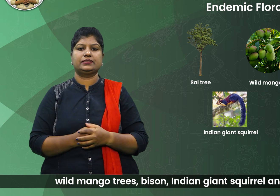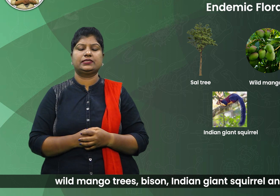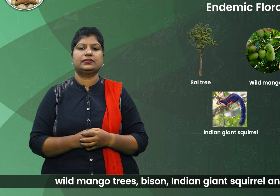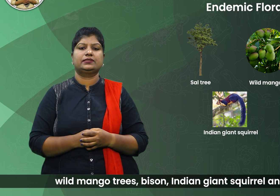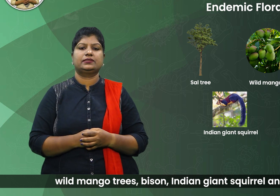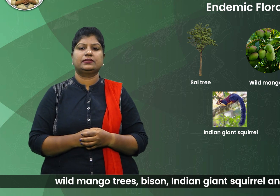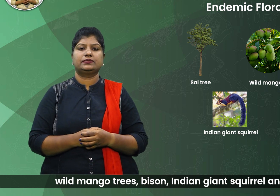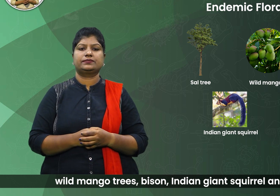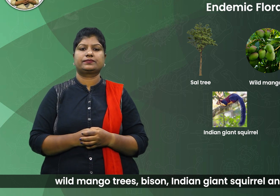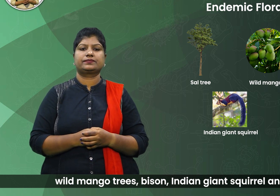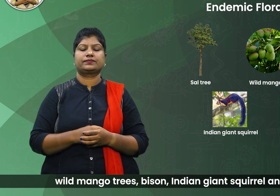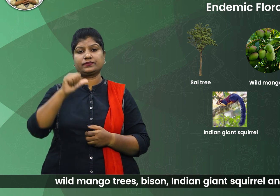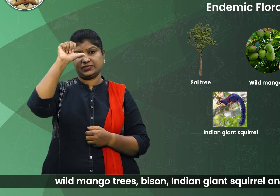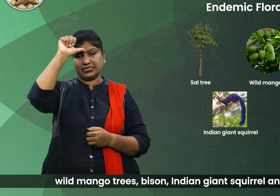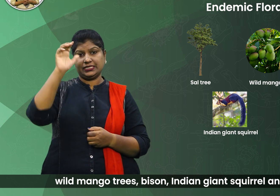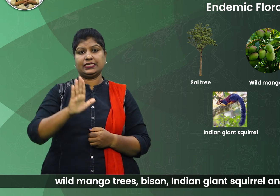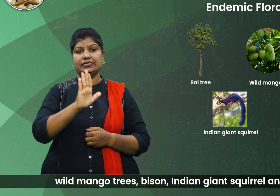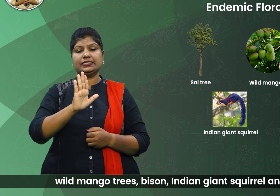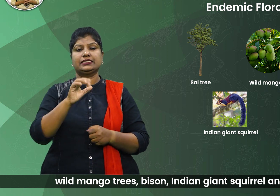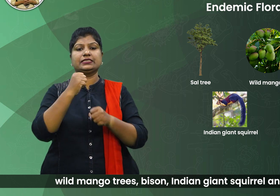Indian giant squirrel